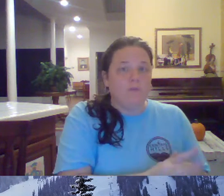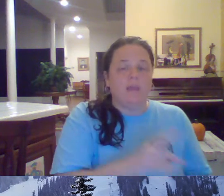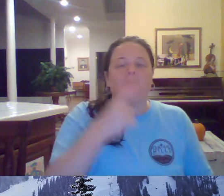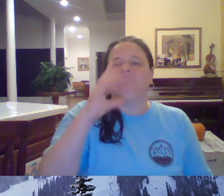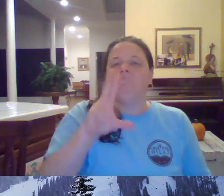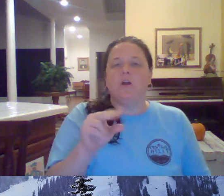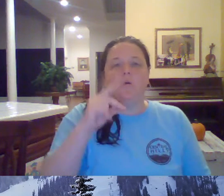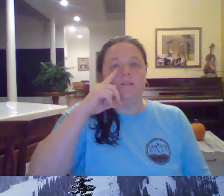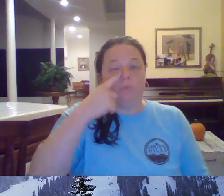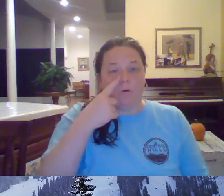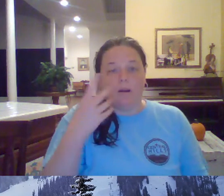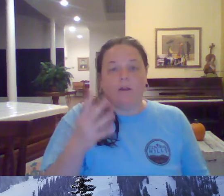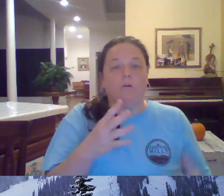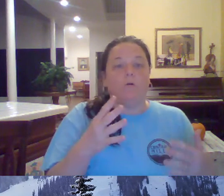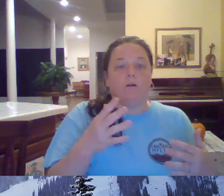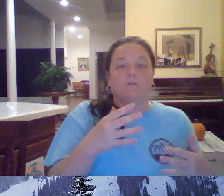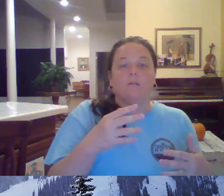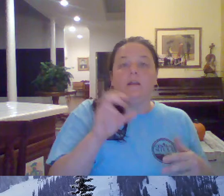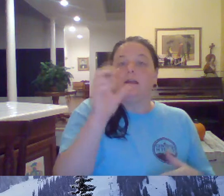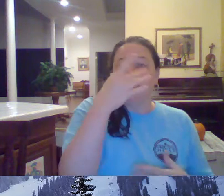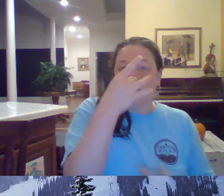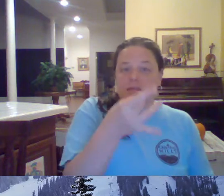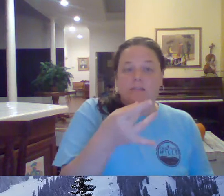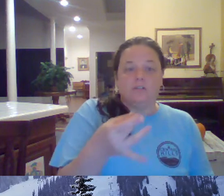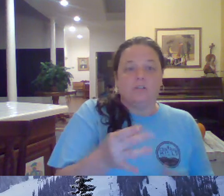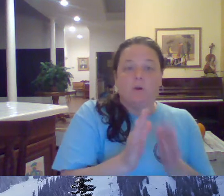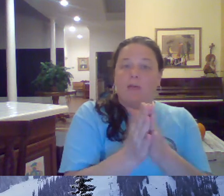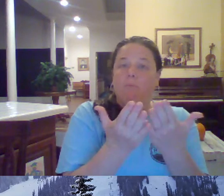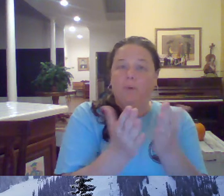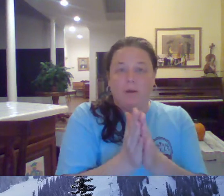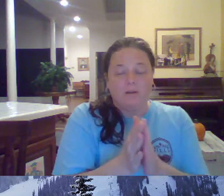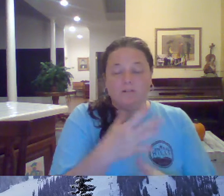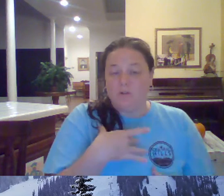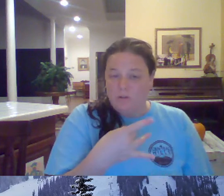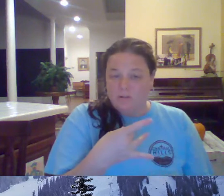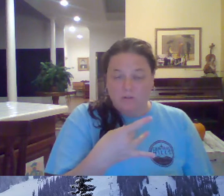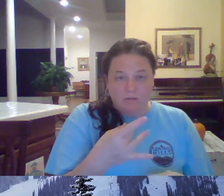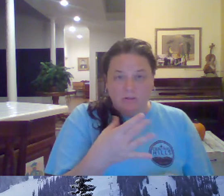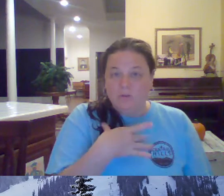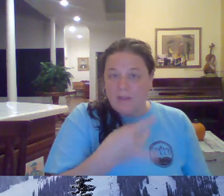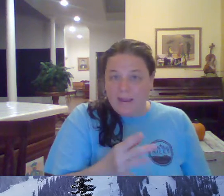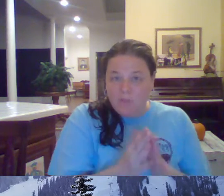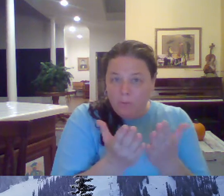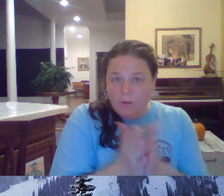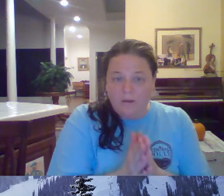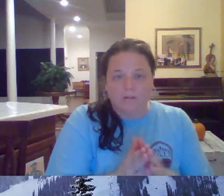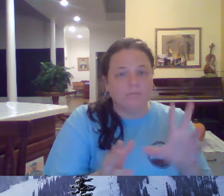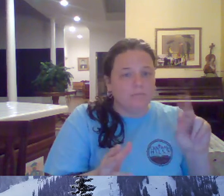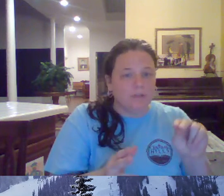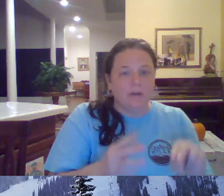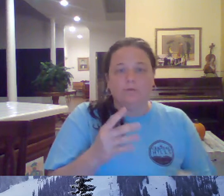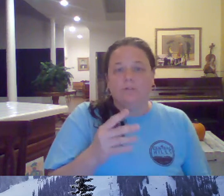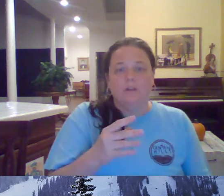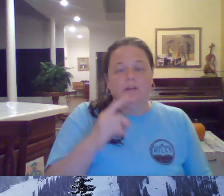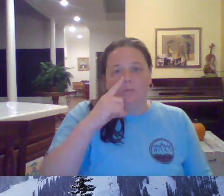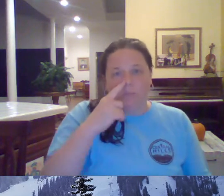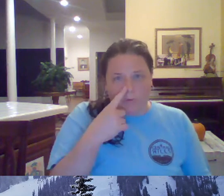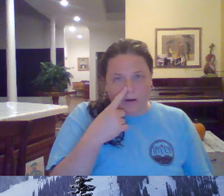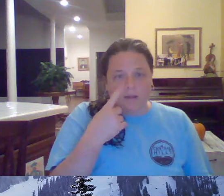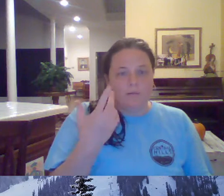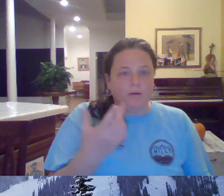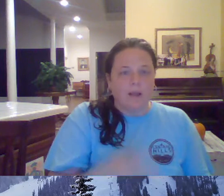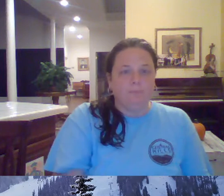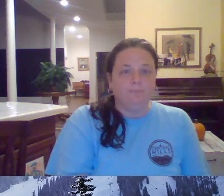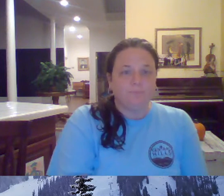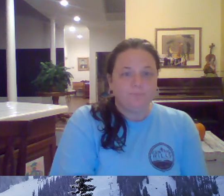that movie? No, it's boring. Or, yes, it's interesting. Or that book. Do you like the book? No,